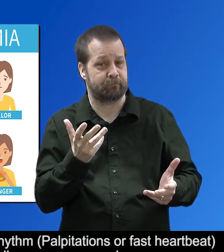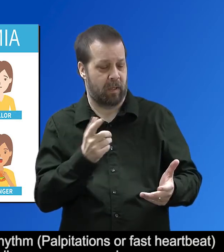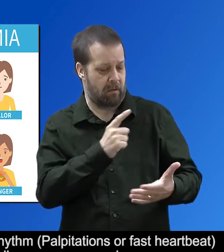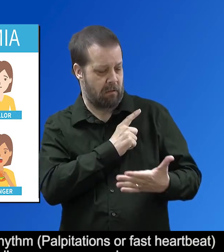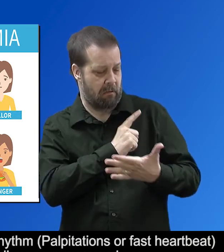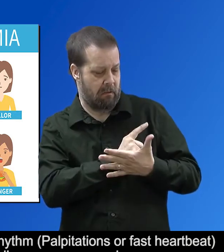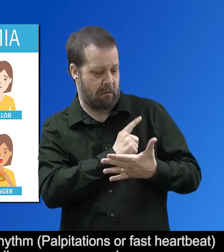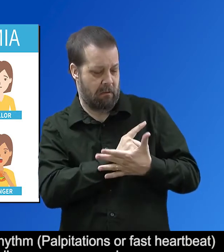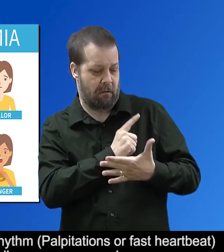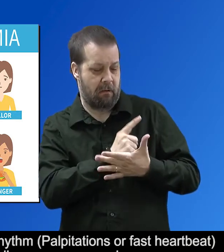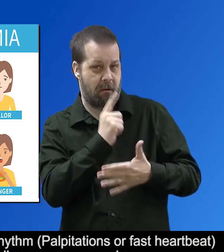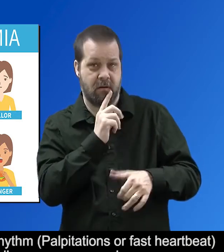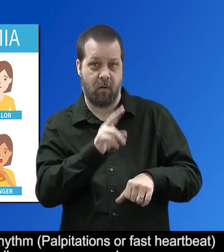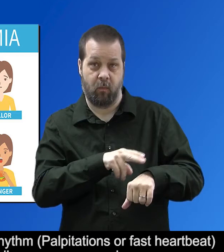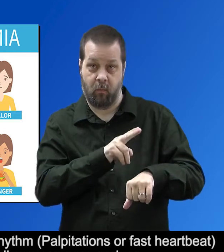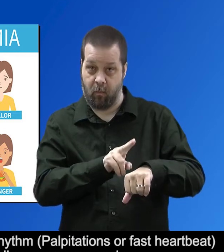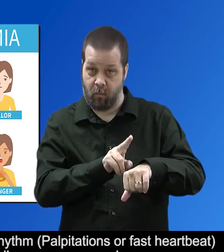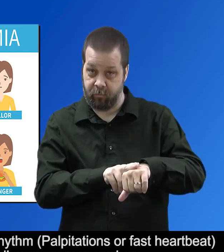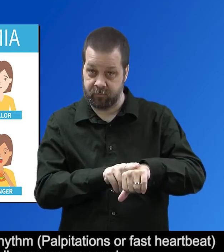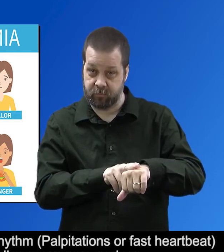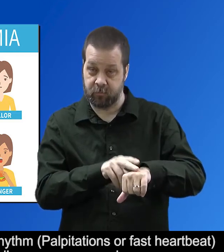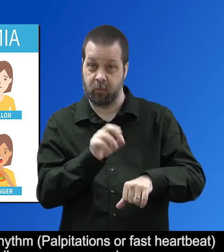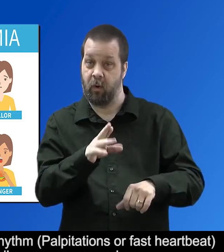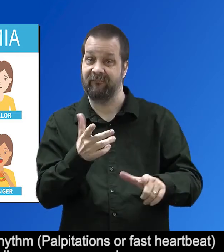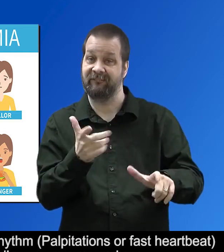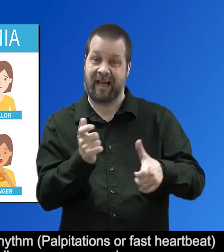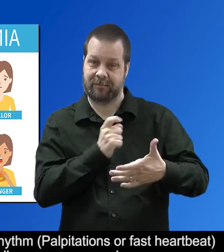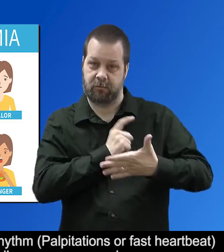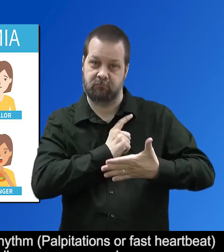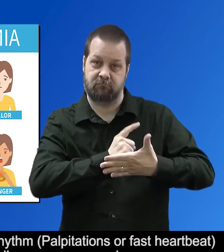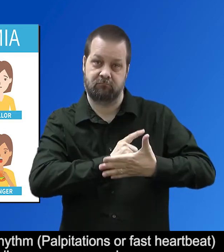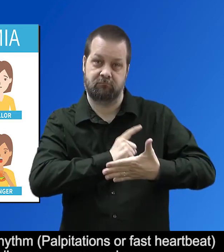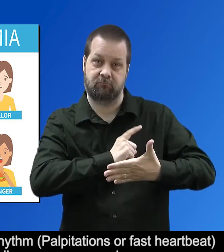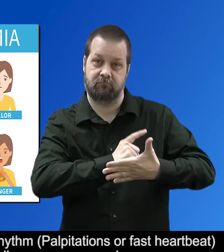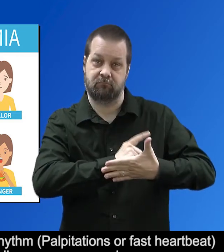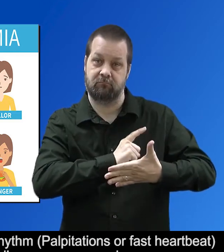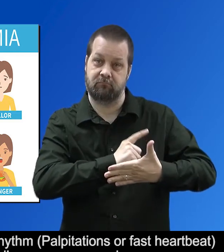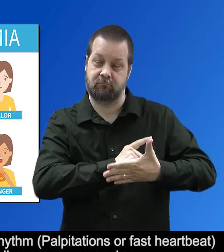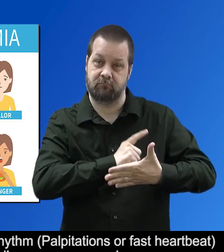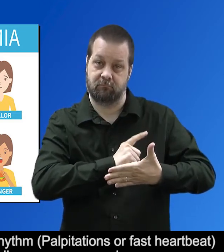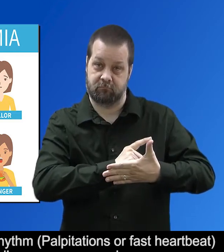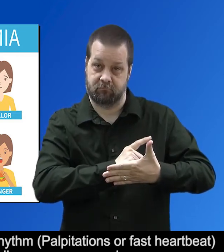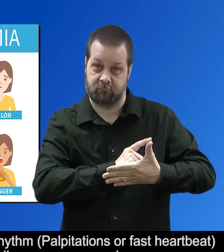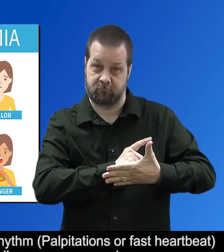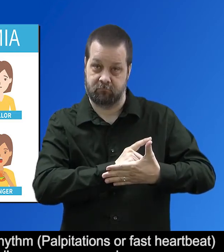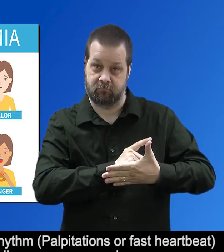irregular heart rhythm, either palpitations or fast heartbeat,